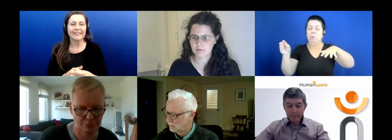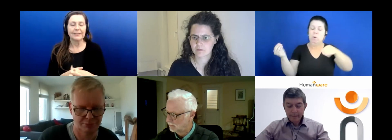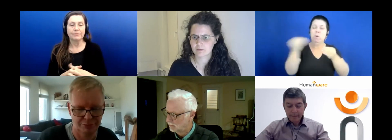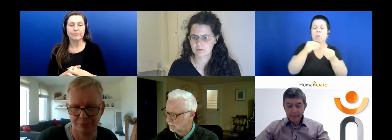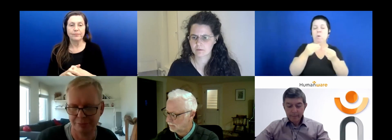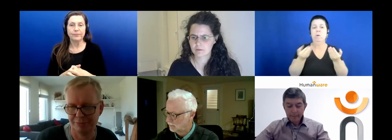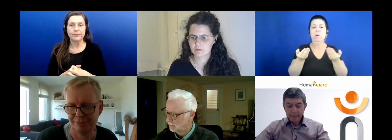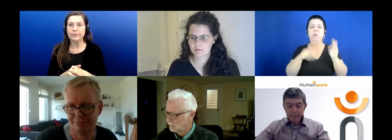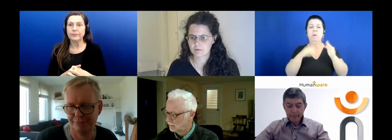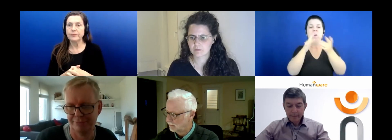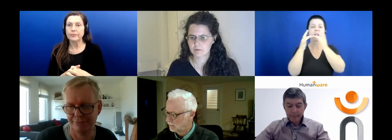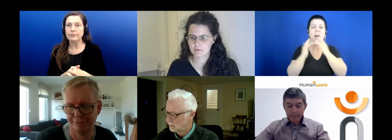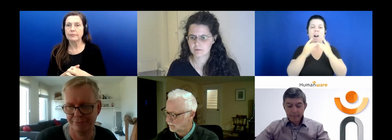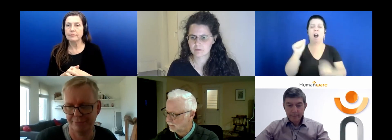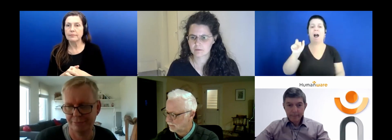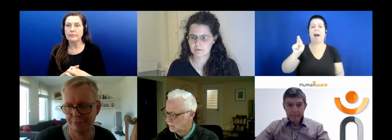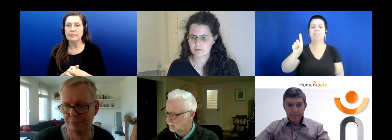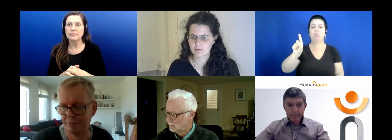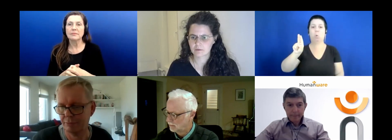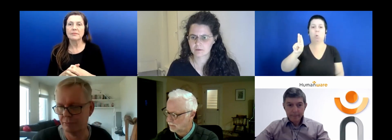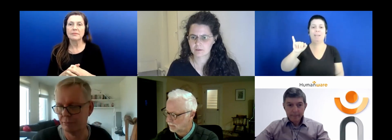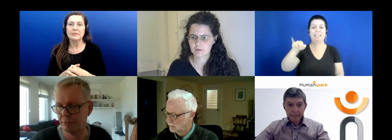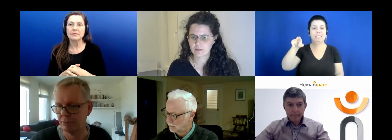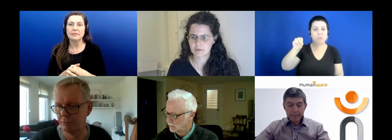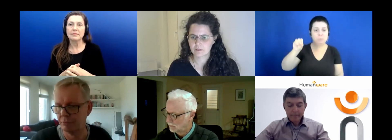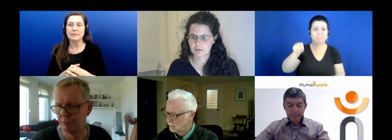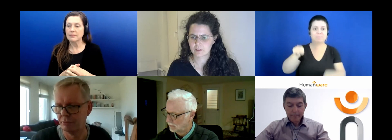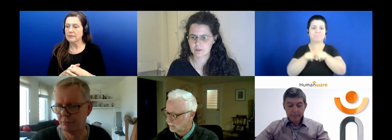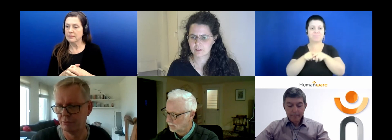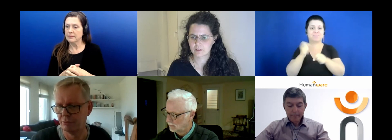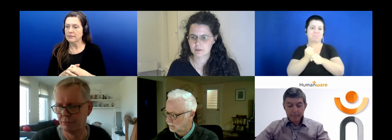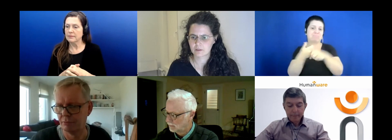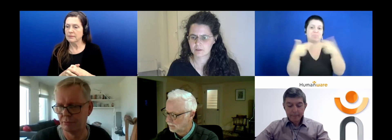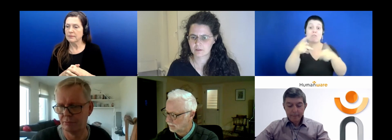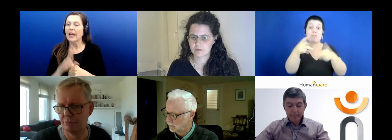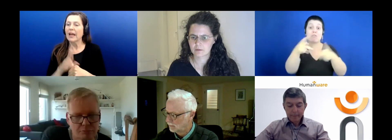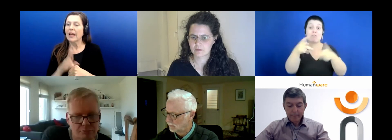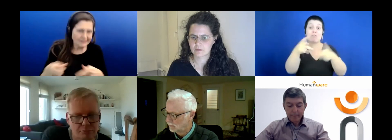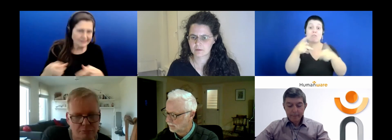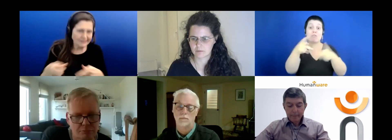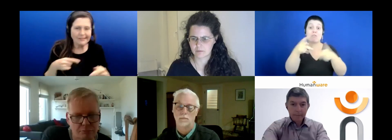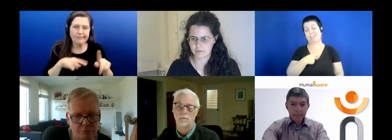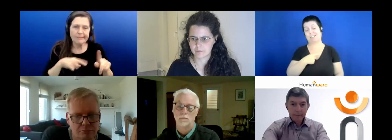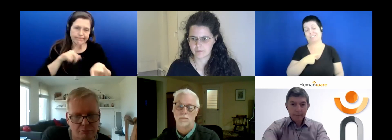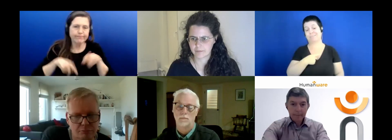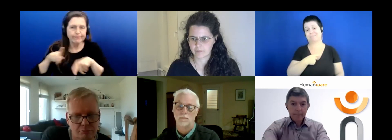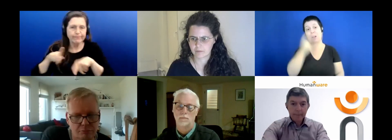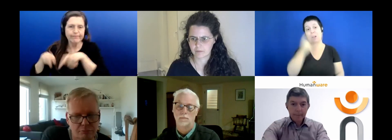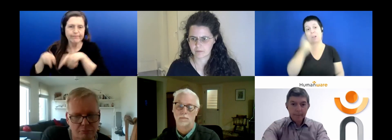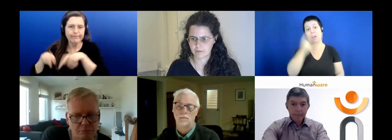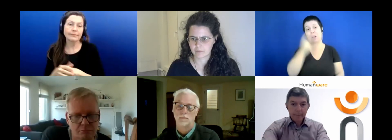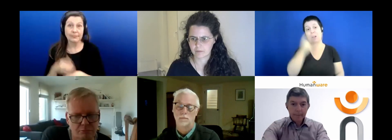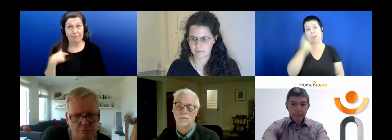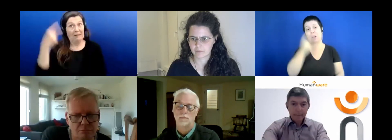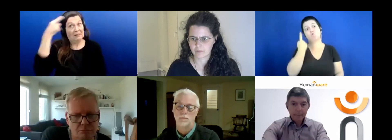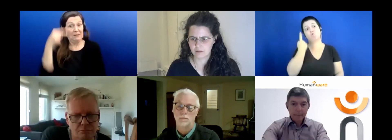connect circuits and build things yourself. So I think this is one method that